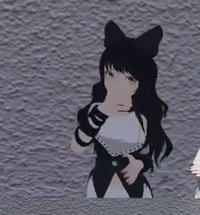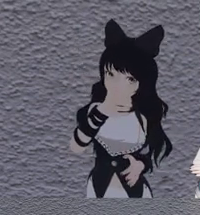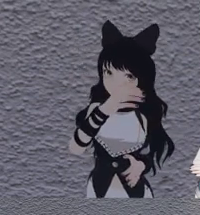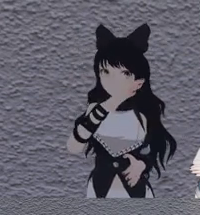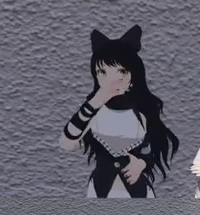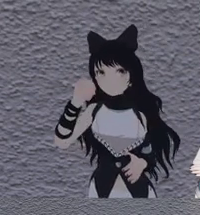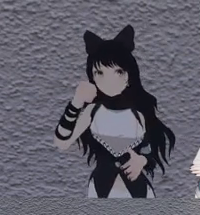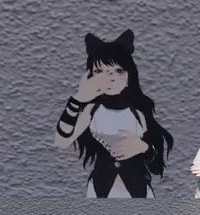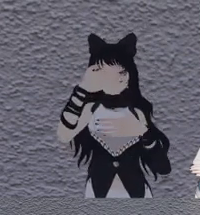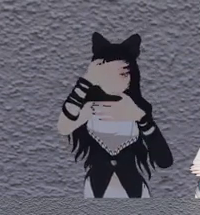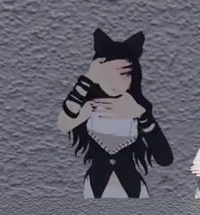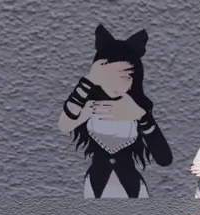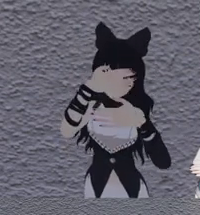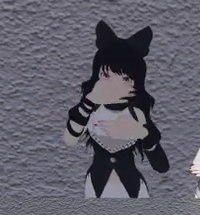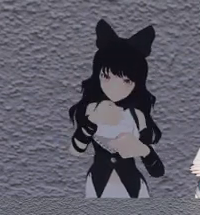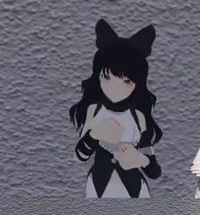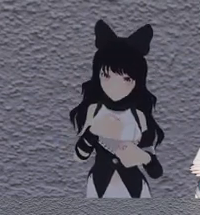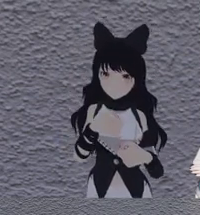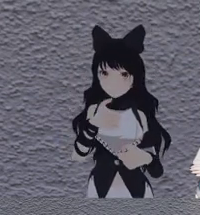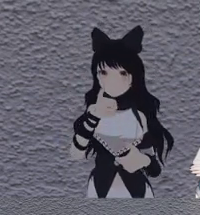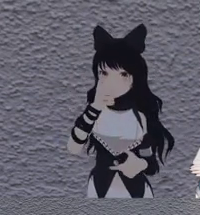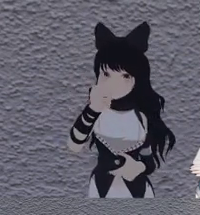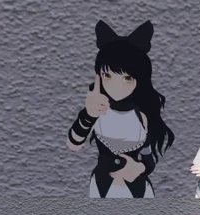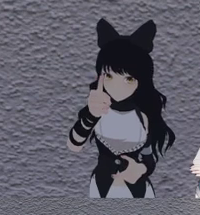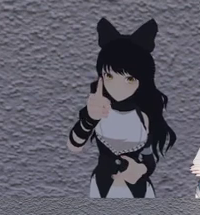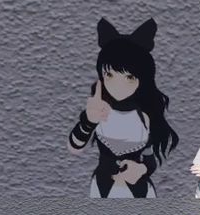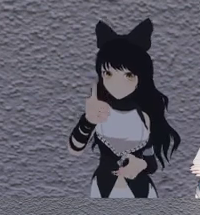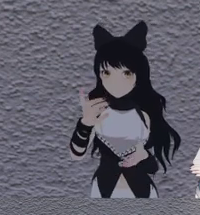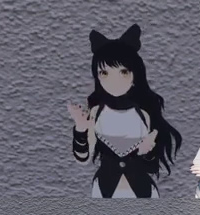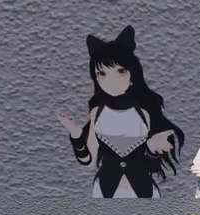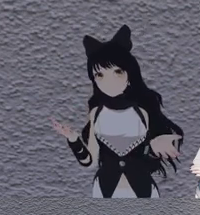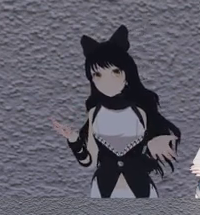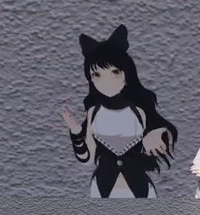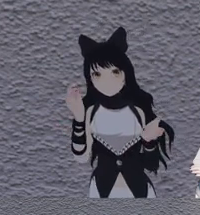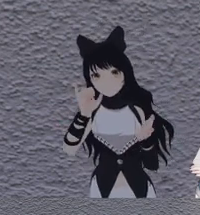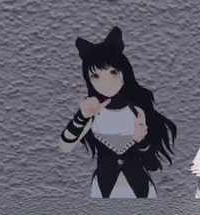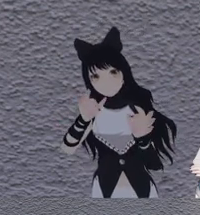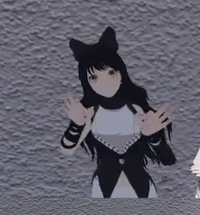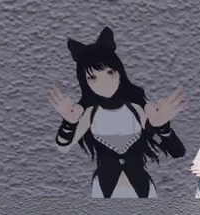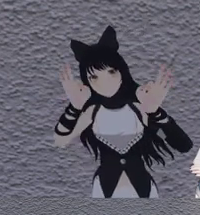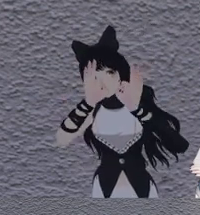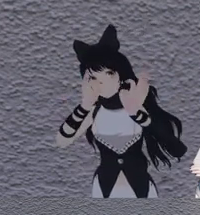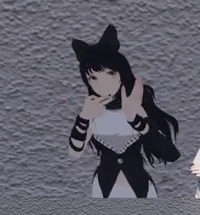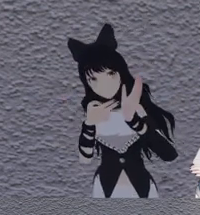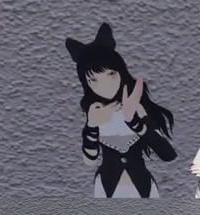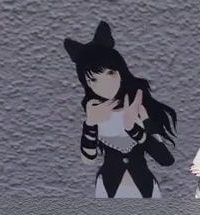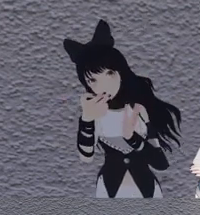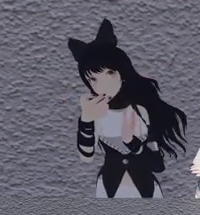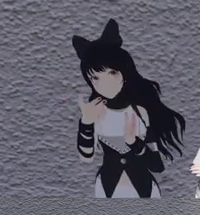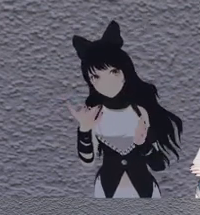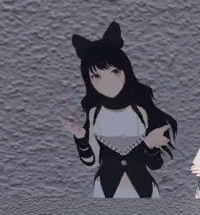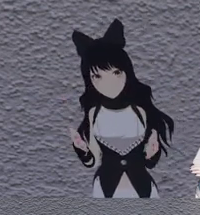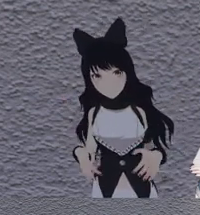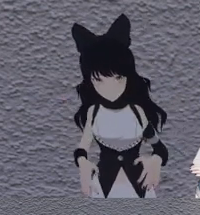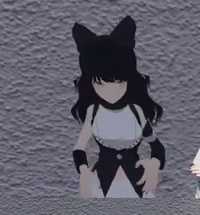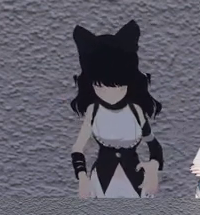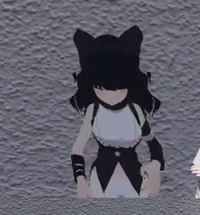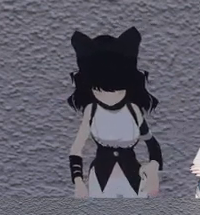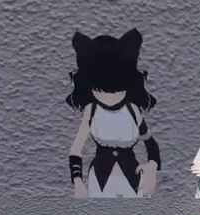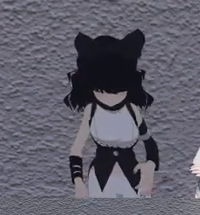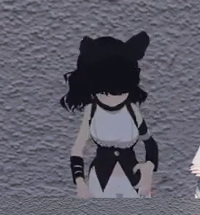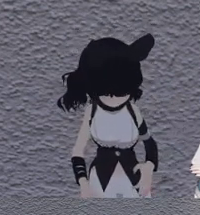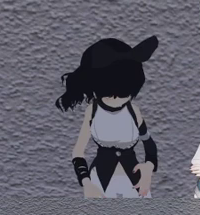It's like, also you can sign this, same as honest. So if you're trusting yourself, it's